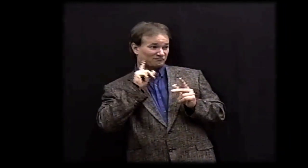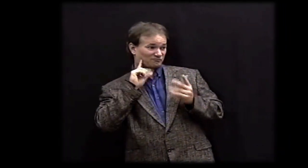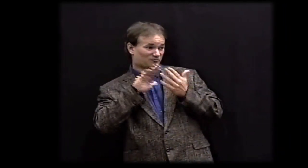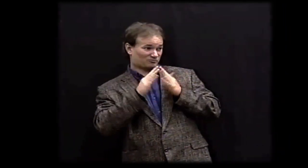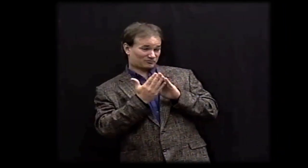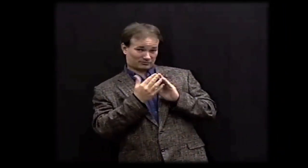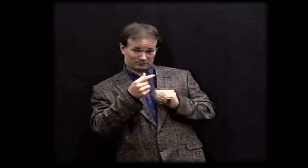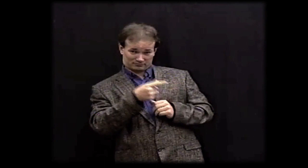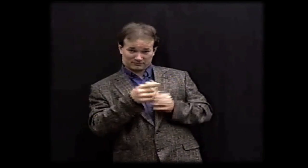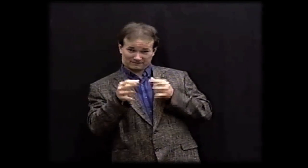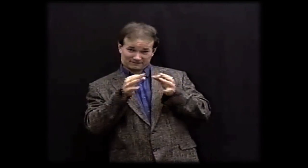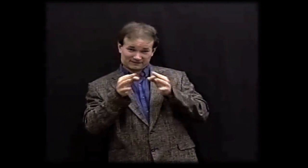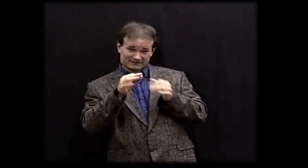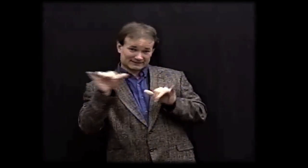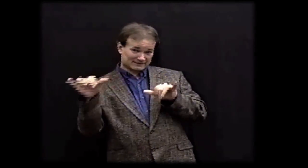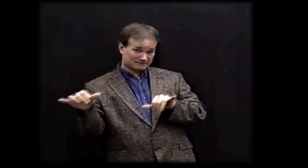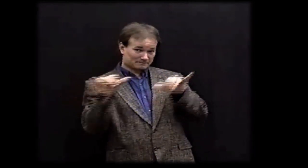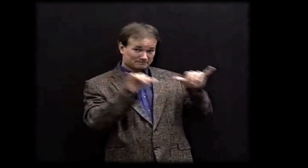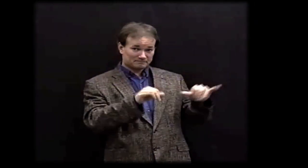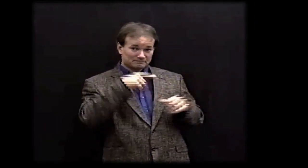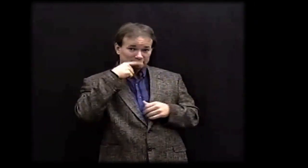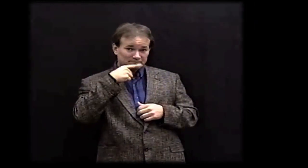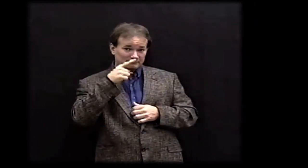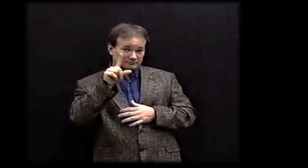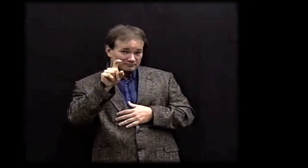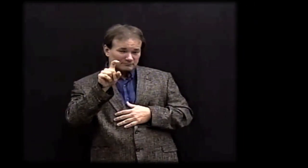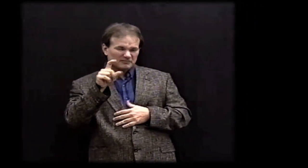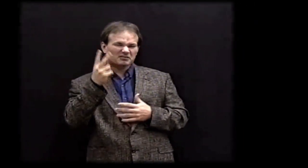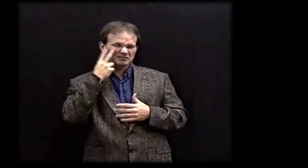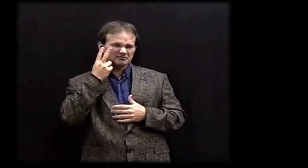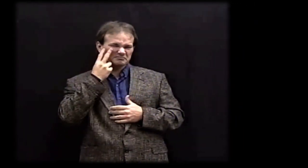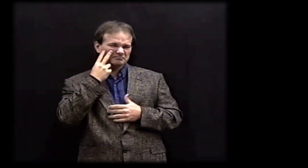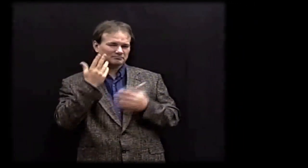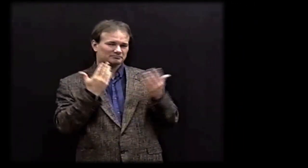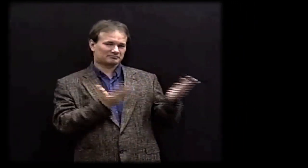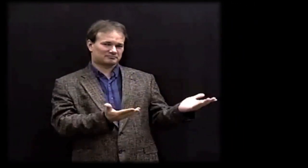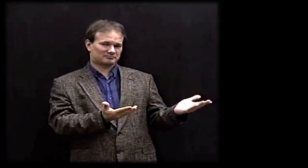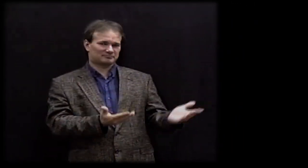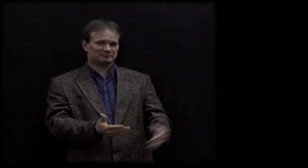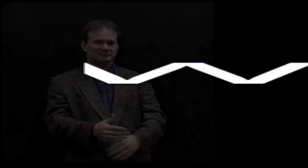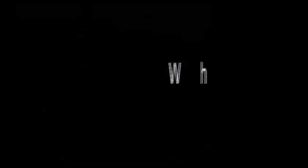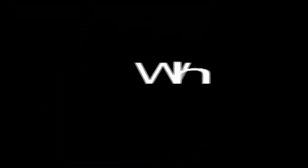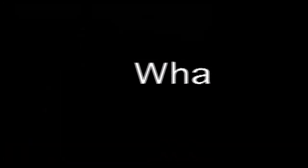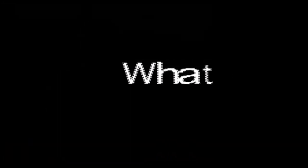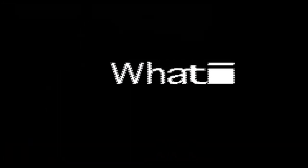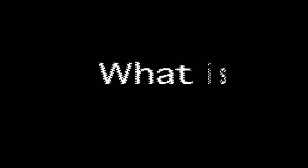interchangeably. Let's see if the deaf community's perspective is different from the non-deaf.